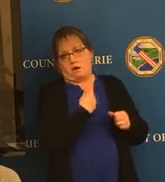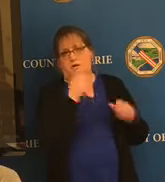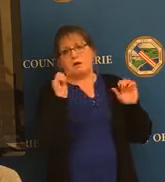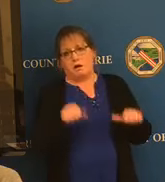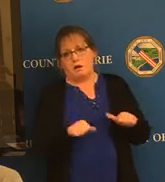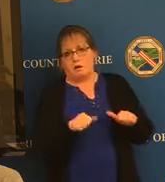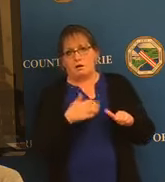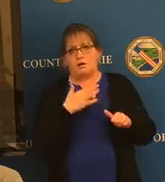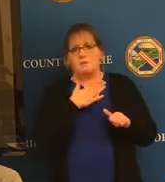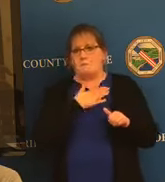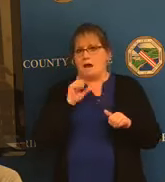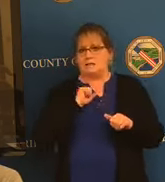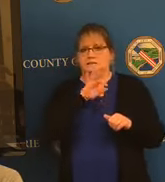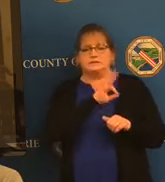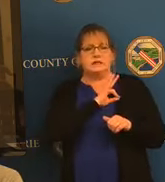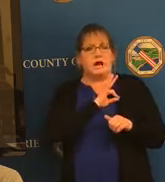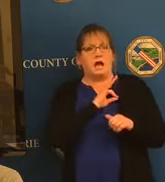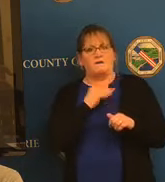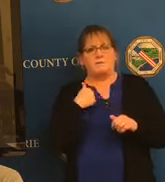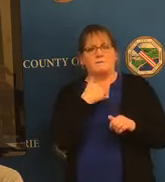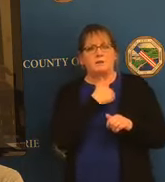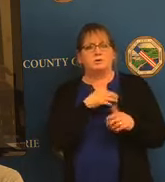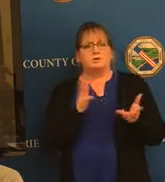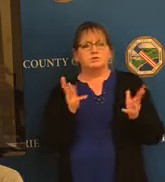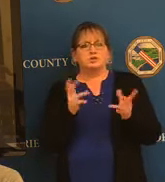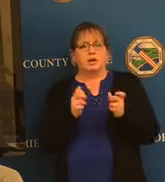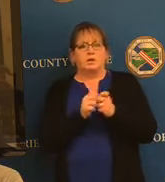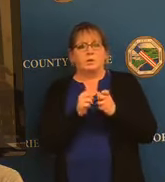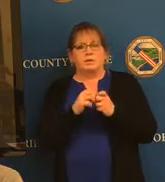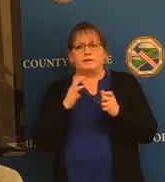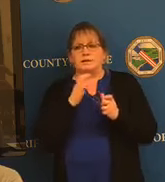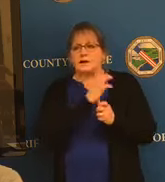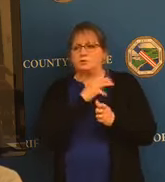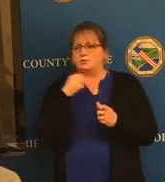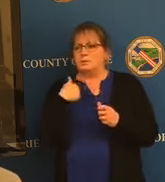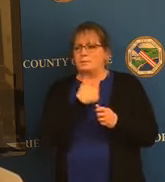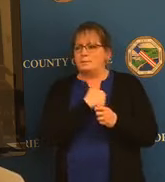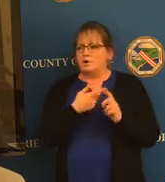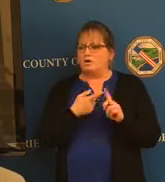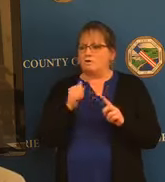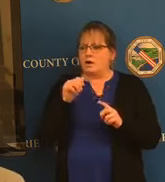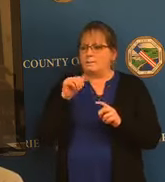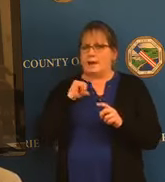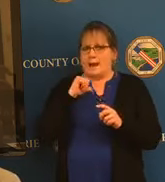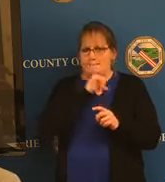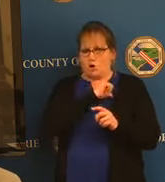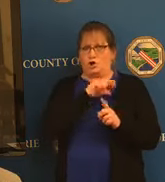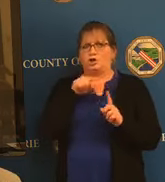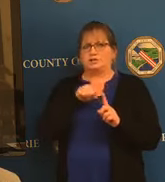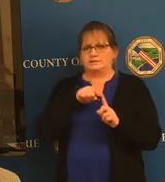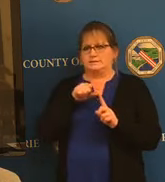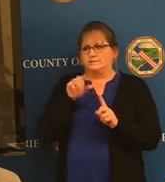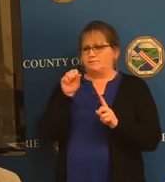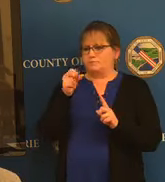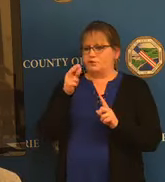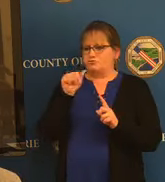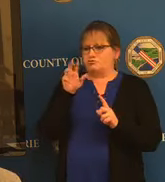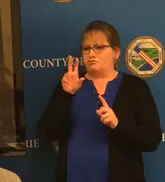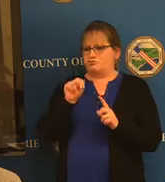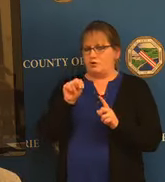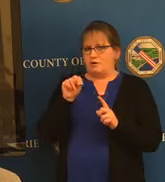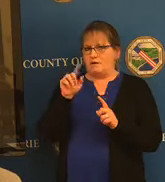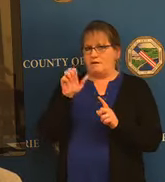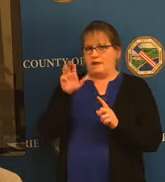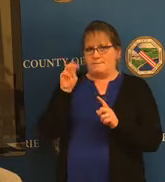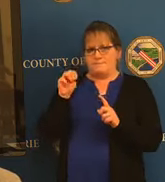One of my staff members was talking to Sean Lavin, the council member from Amherst. He's working